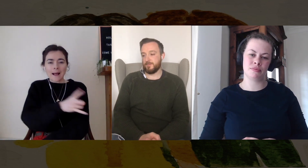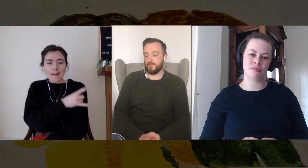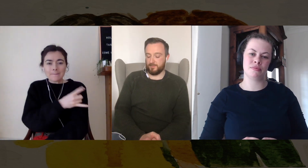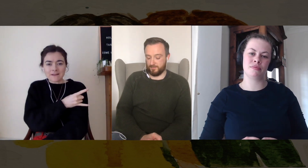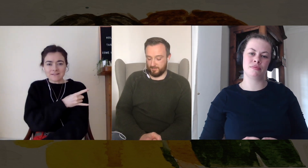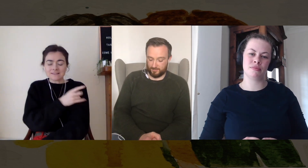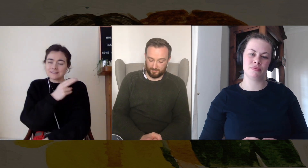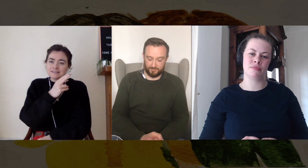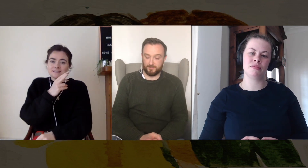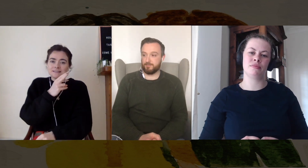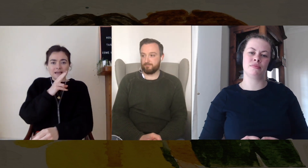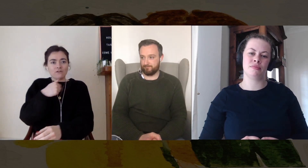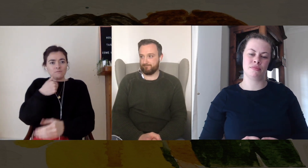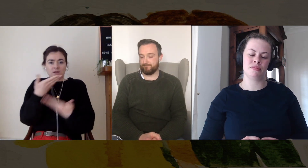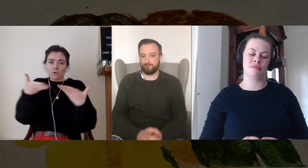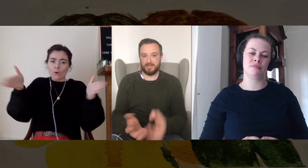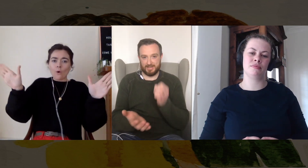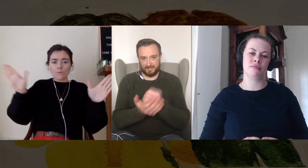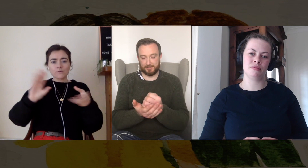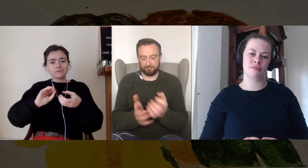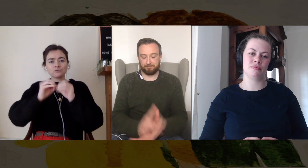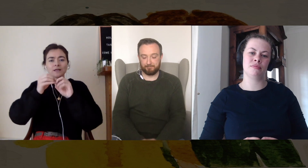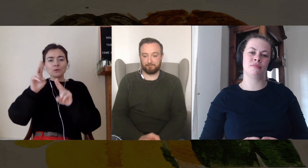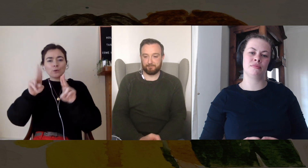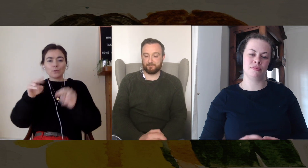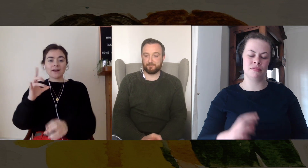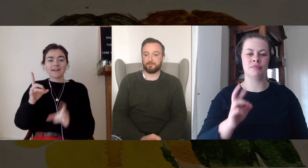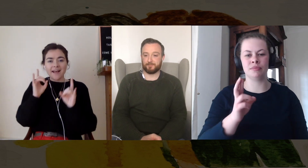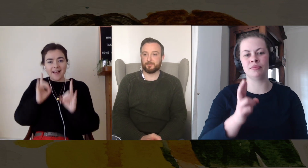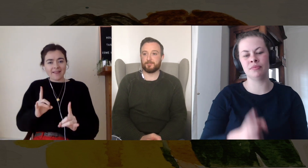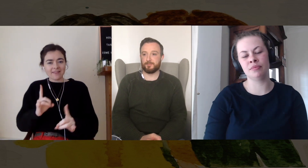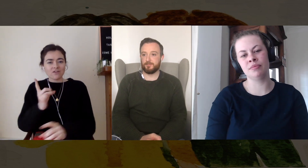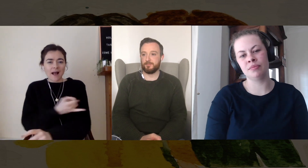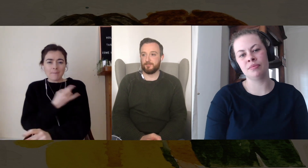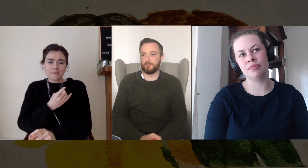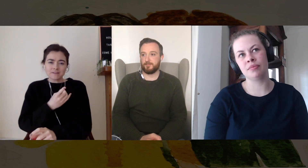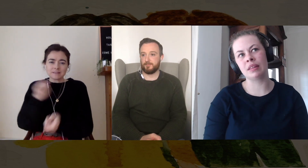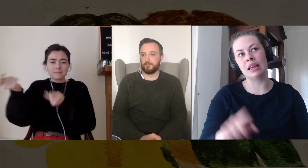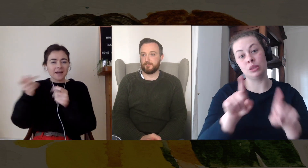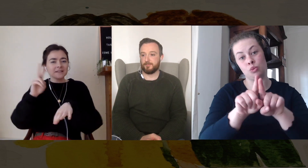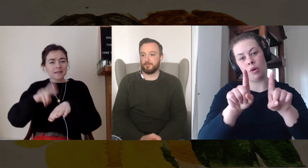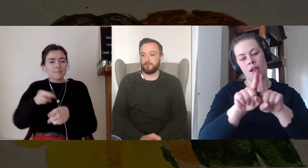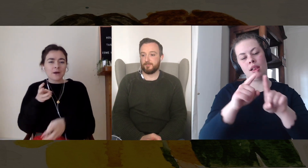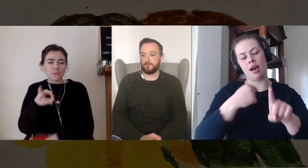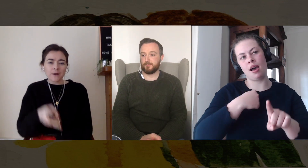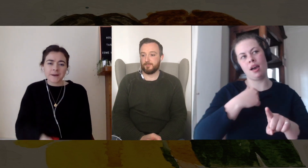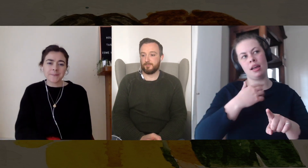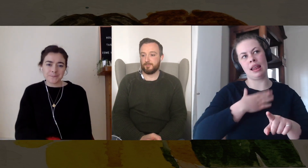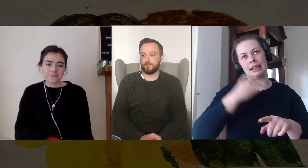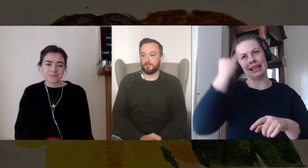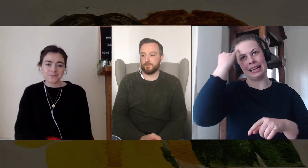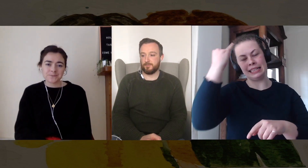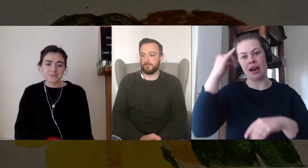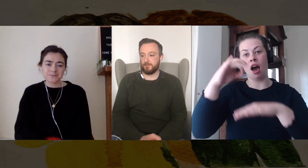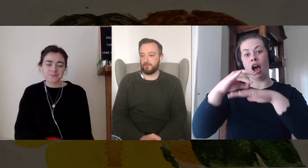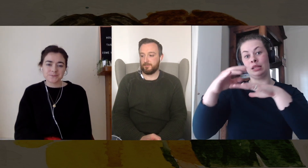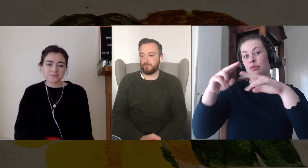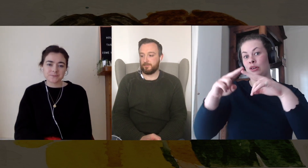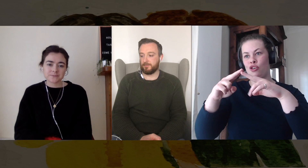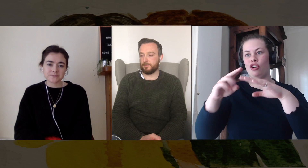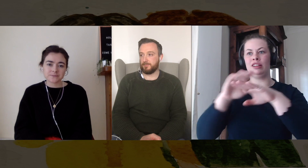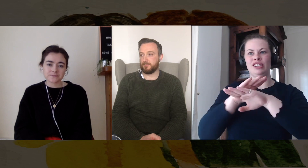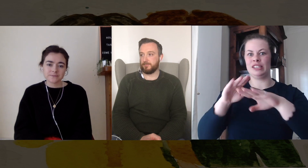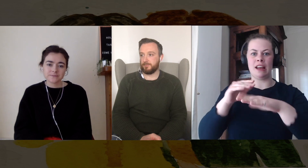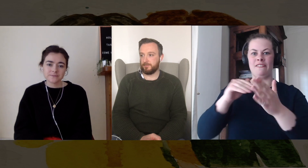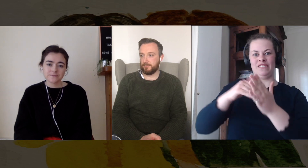certain situations. If I feel stressed, I will do this, then automatically your body will just do it, and it will go into those habits, rather than being open to creating